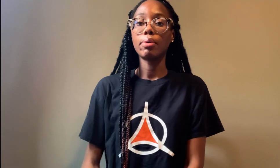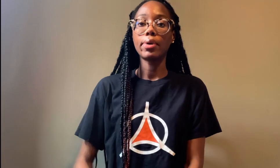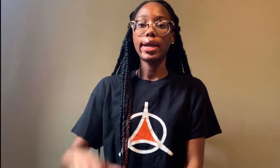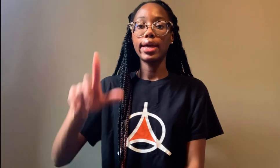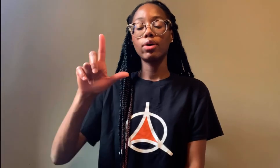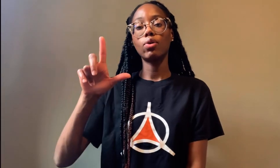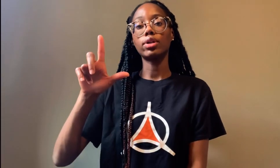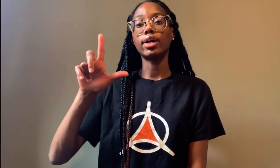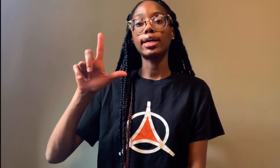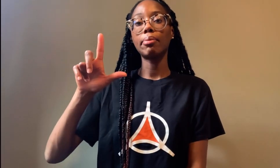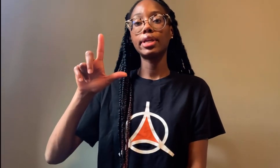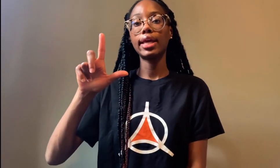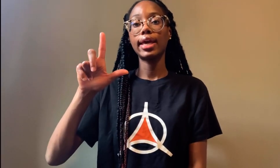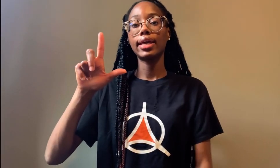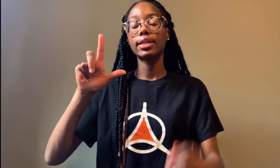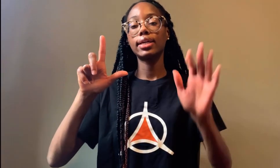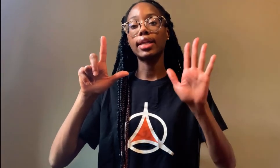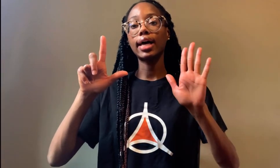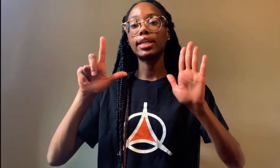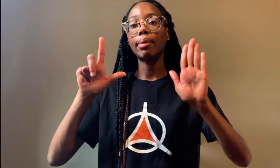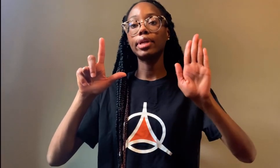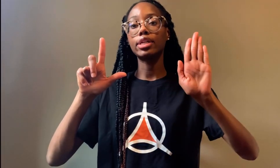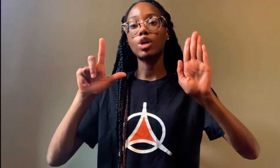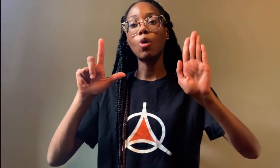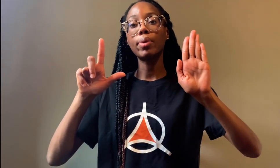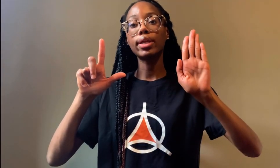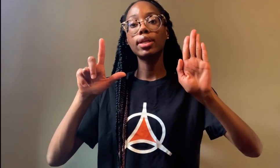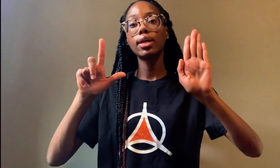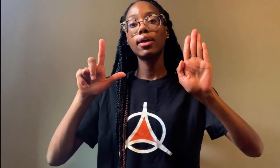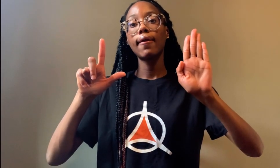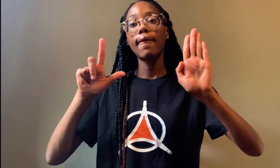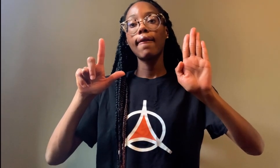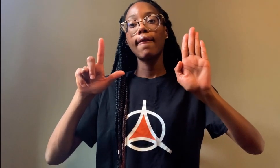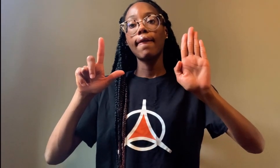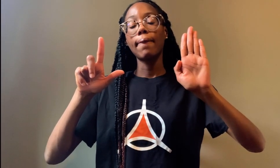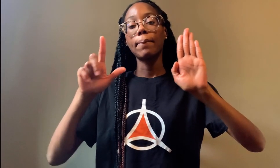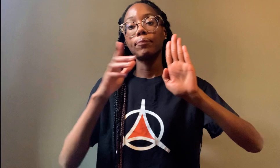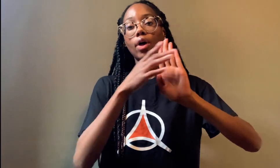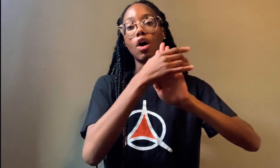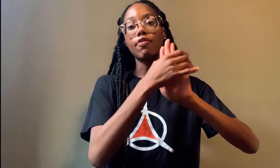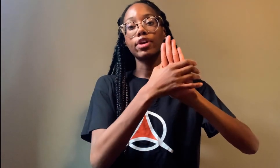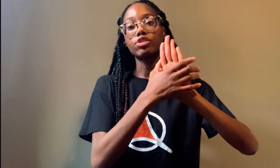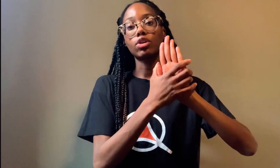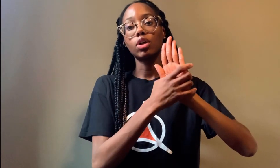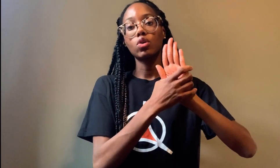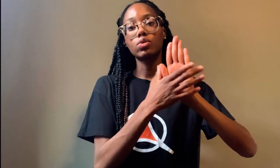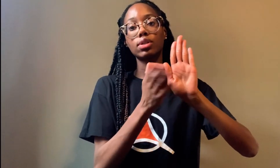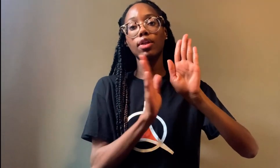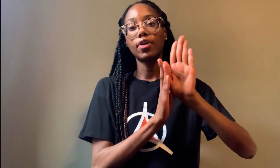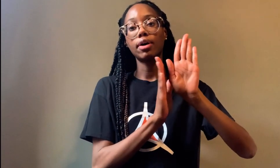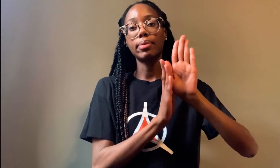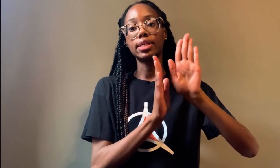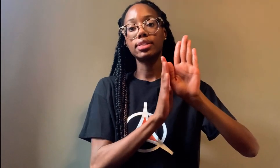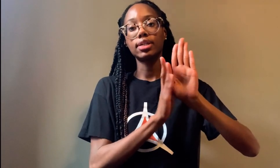remember L on our dominant hand. Non-dominant is open. All fingers are closed. Thumb is tucked